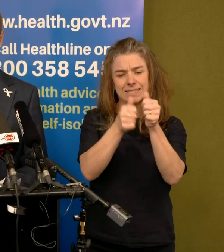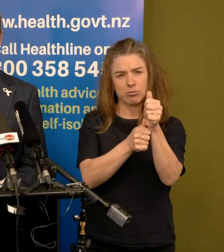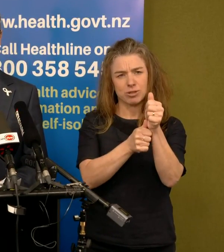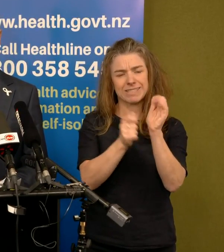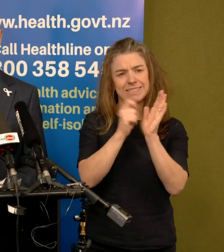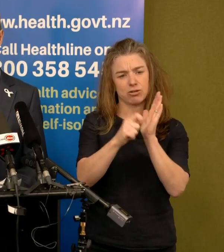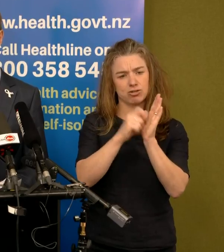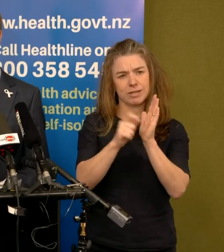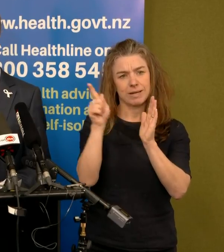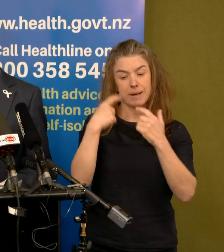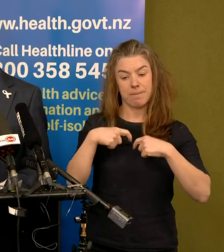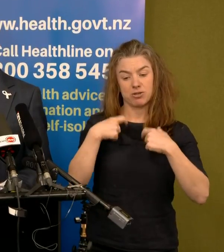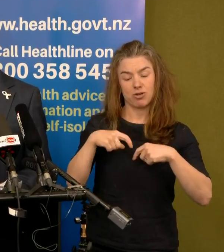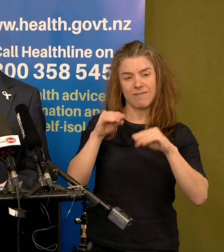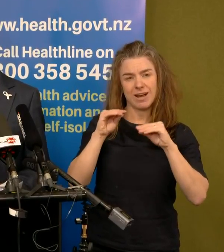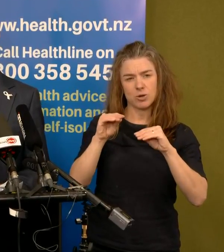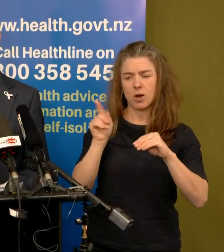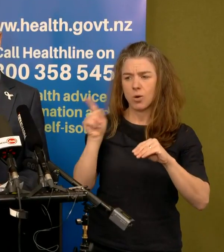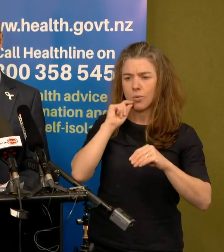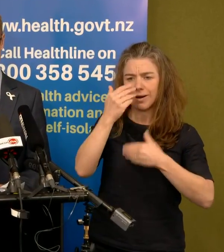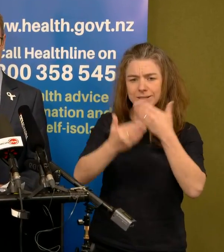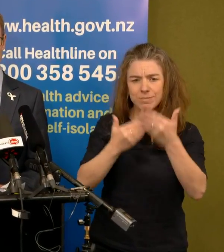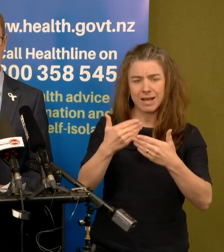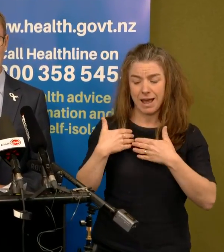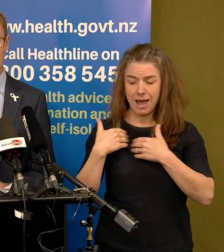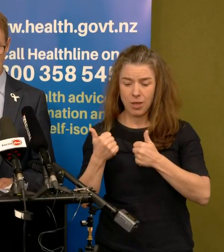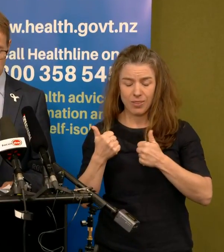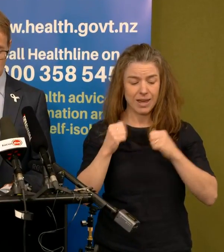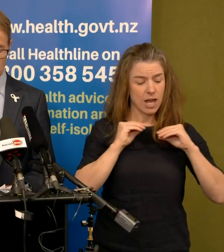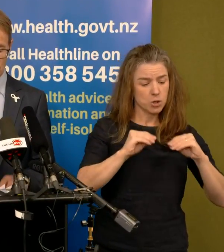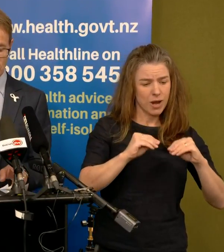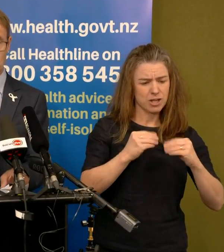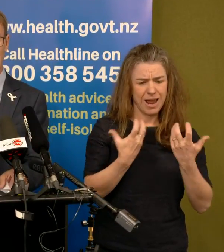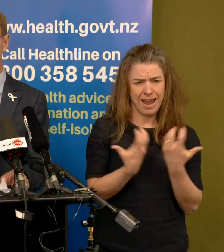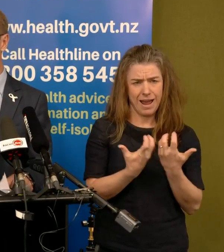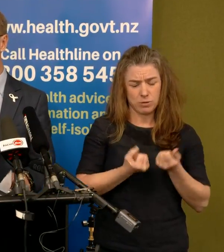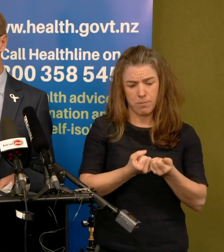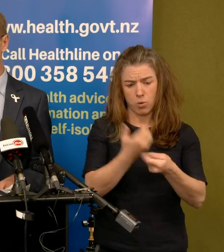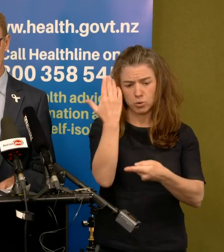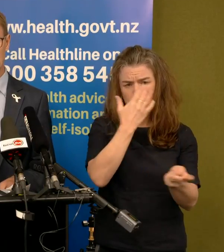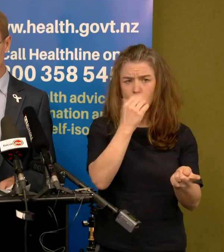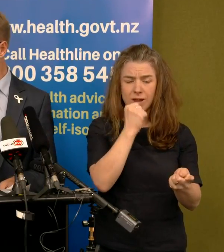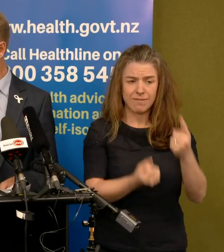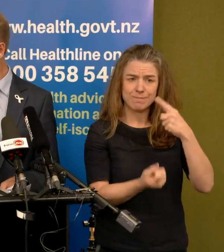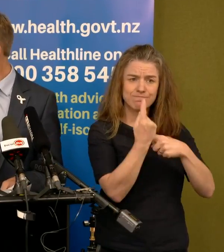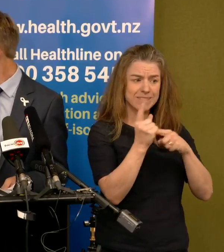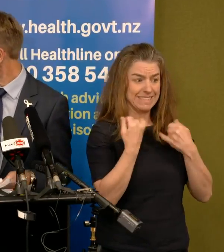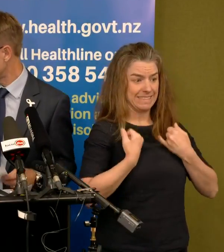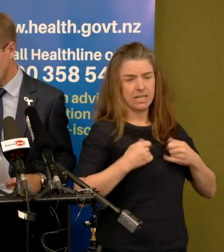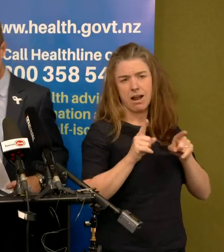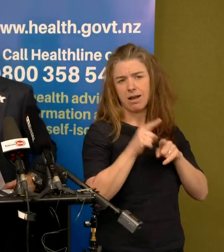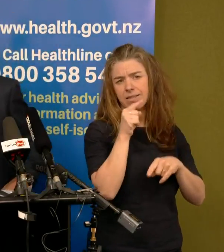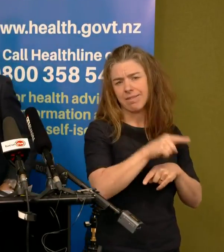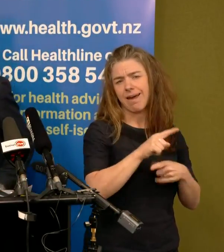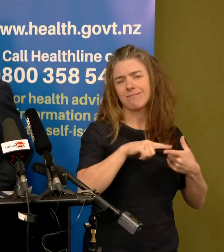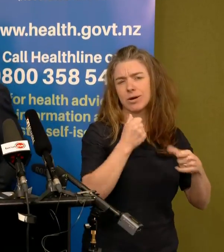about how health and education support schools who find themselves in this situation and, of course, their school communities.